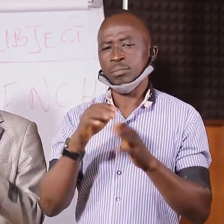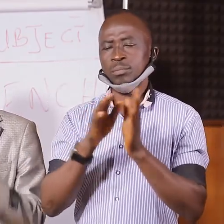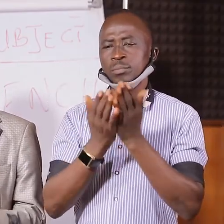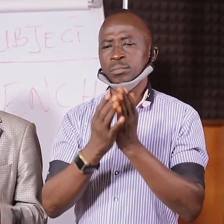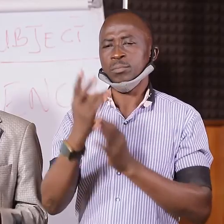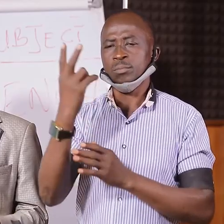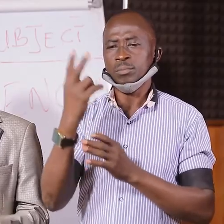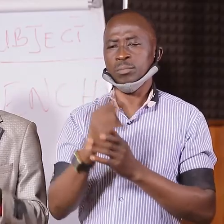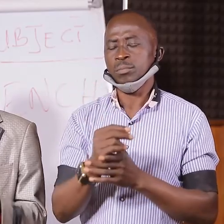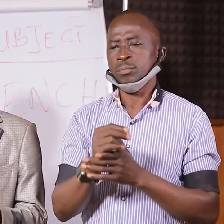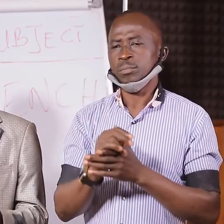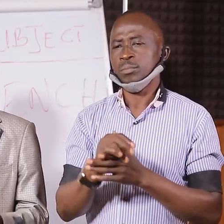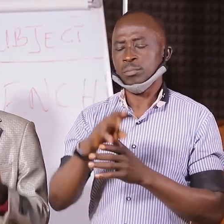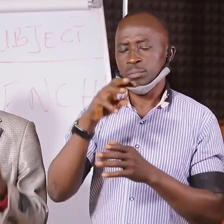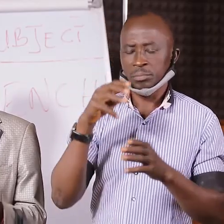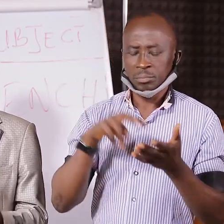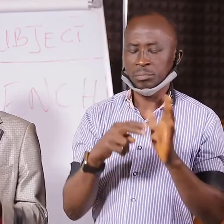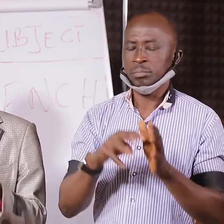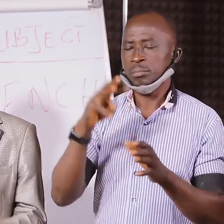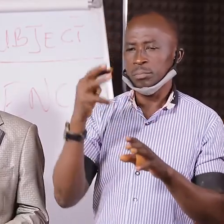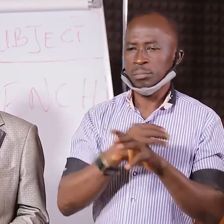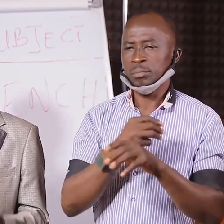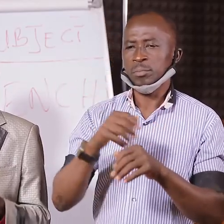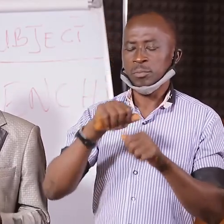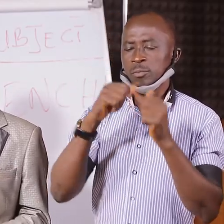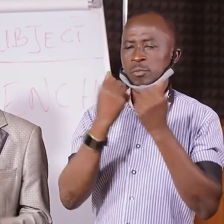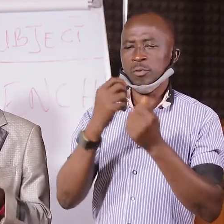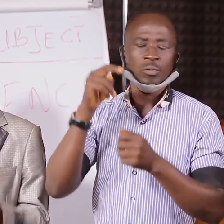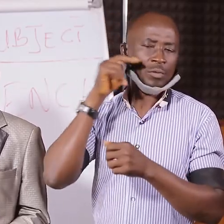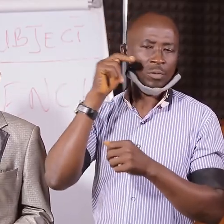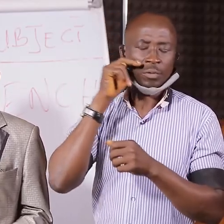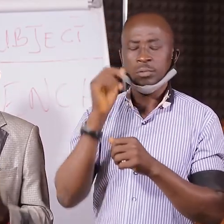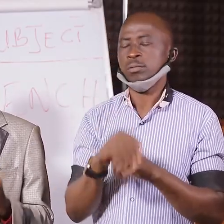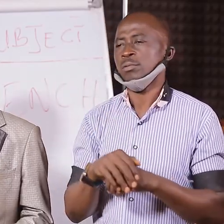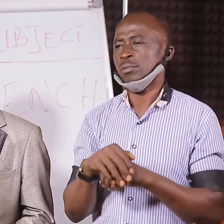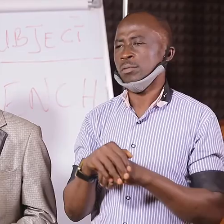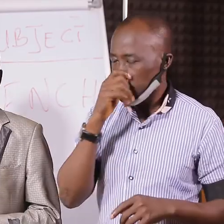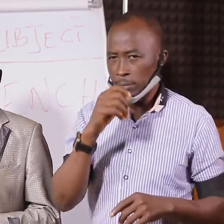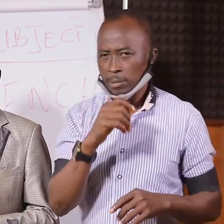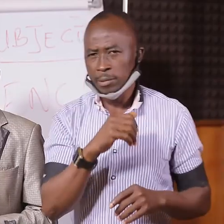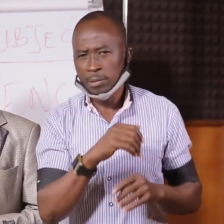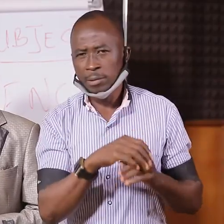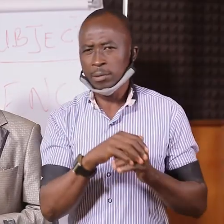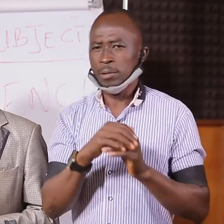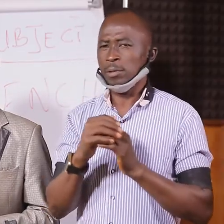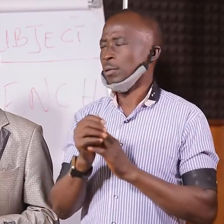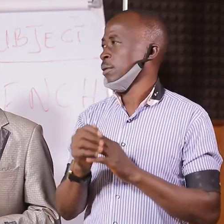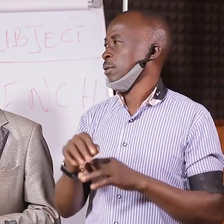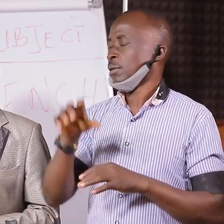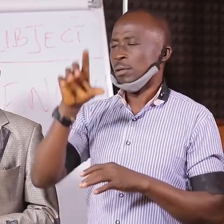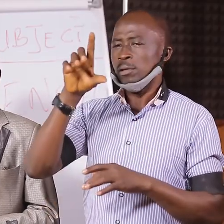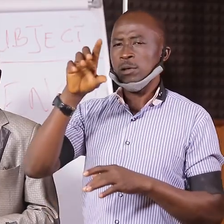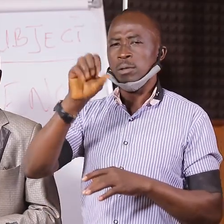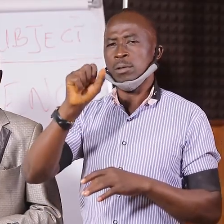2. Man means Mathematical Association of Nigeria. Man Mathematics, Book 2. I remain